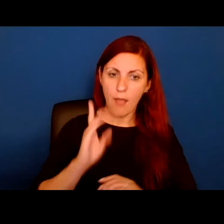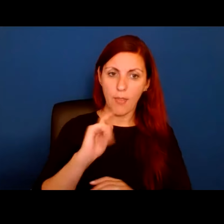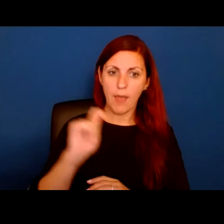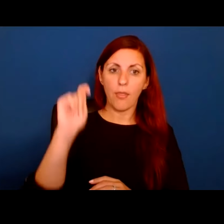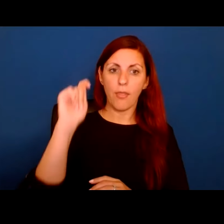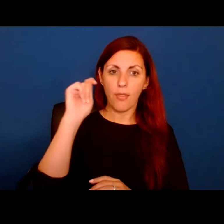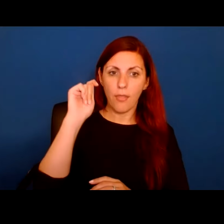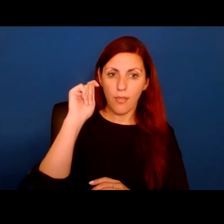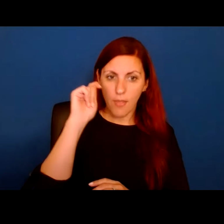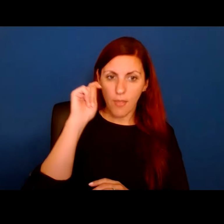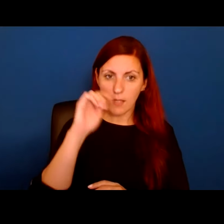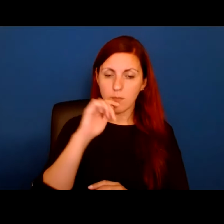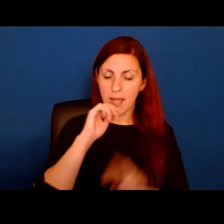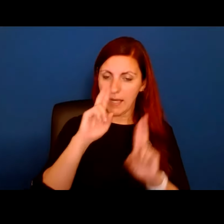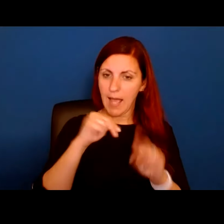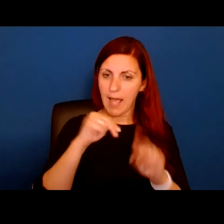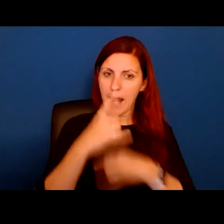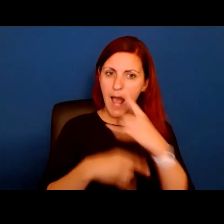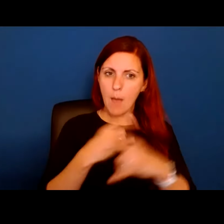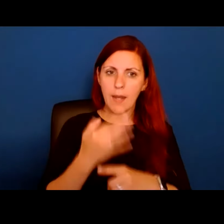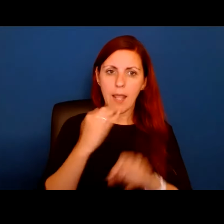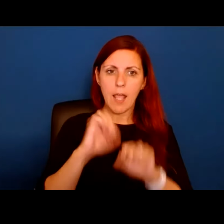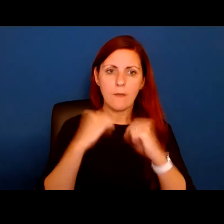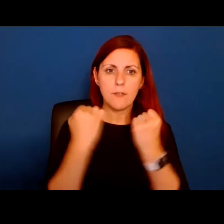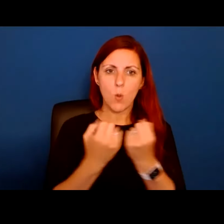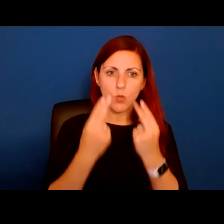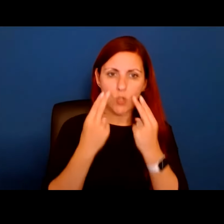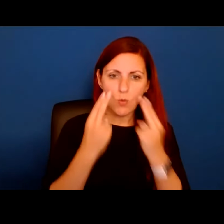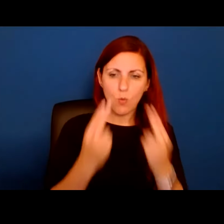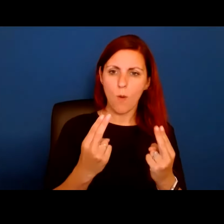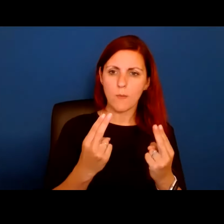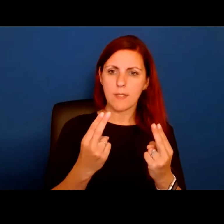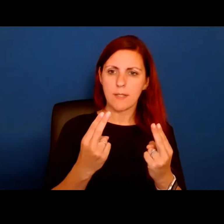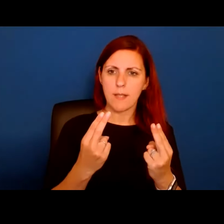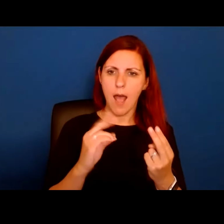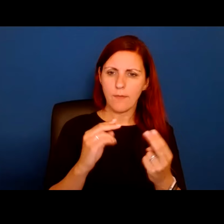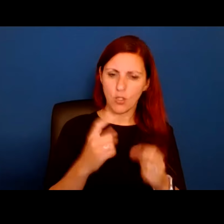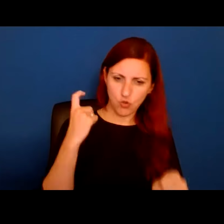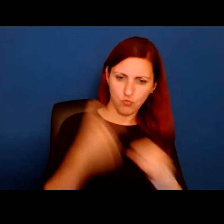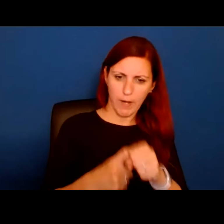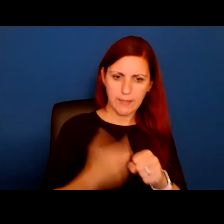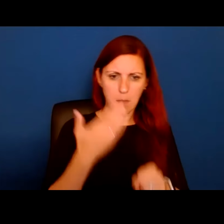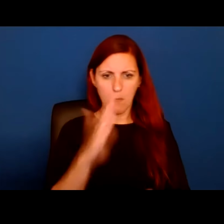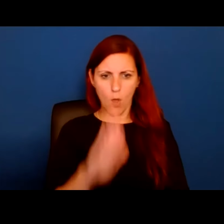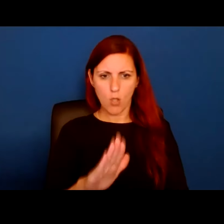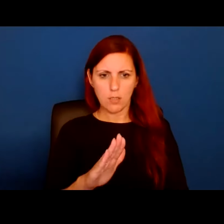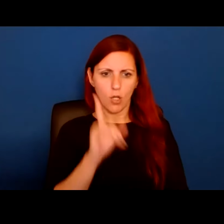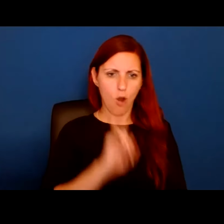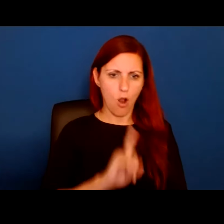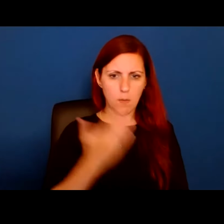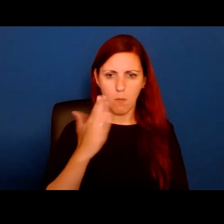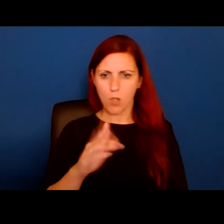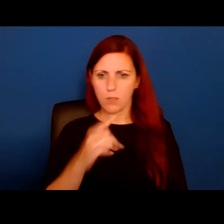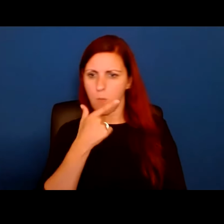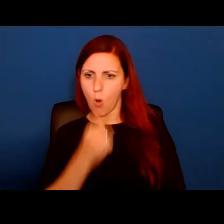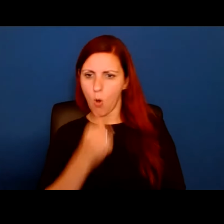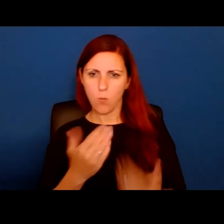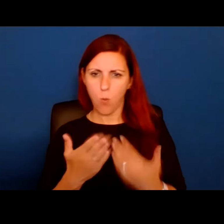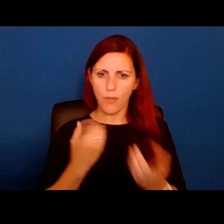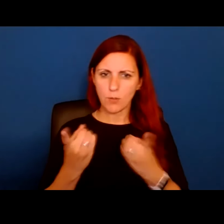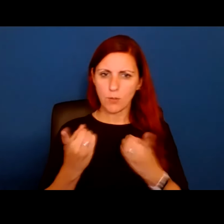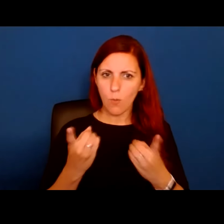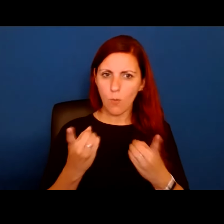that it can occur where social norms promote a rigid gender role, which in turn can offer a degree of acceptance of various forms of sexual